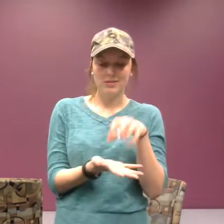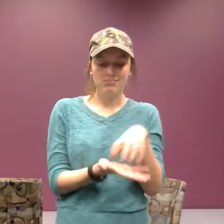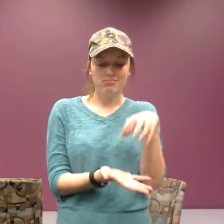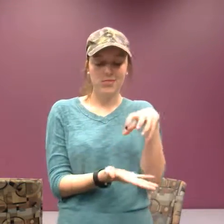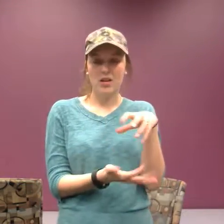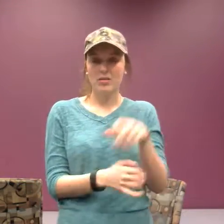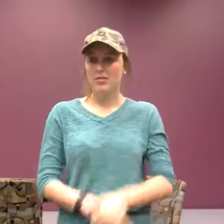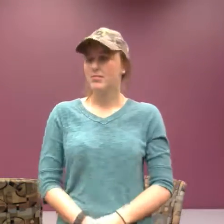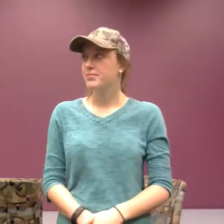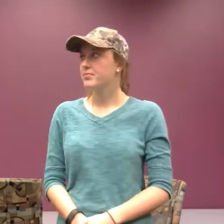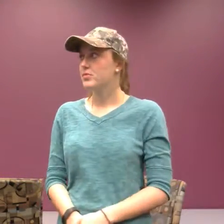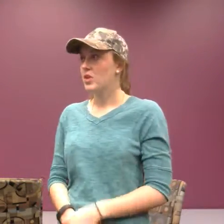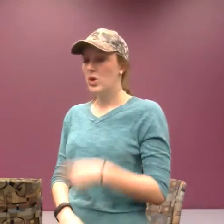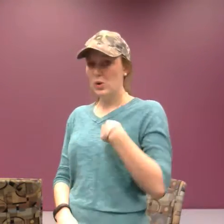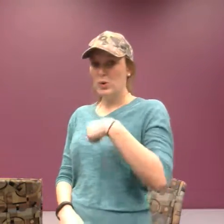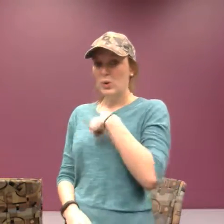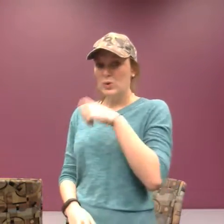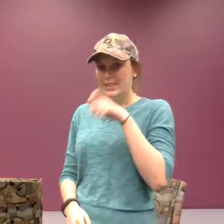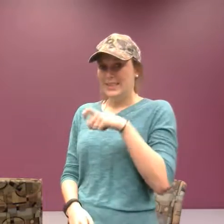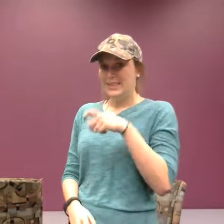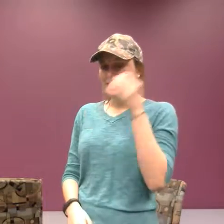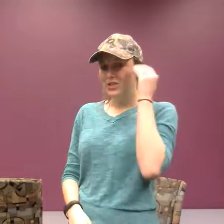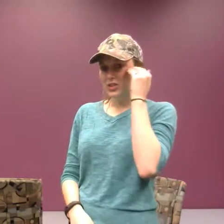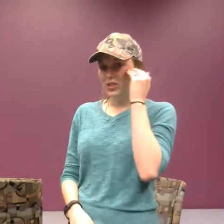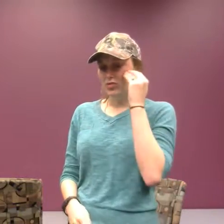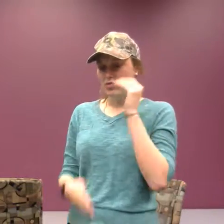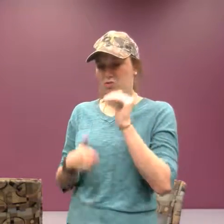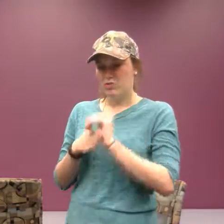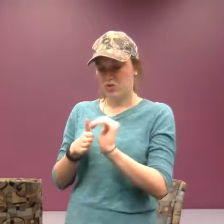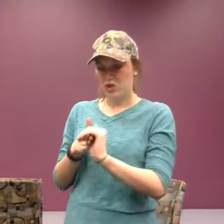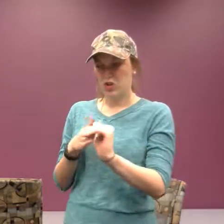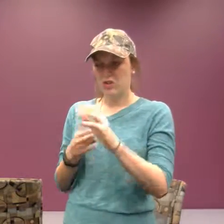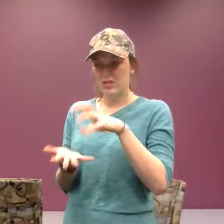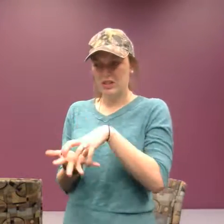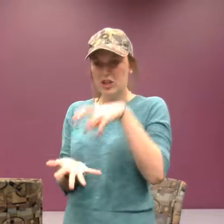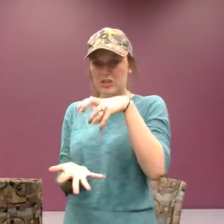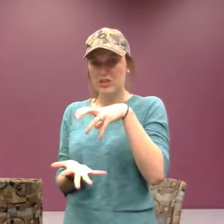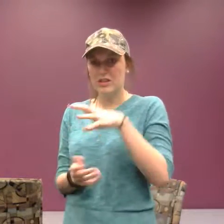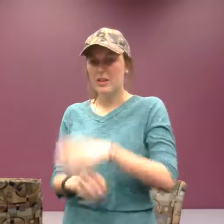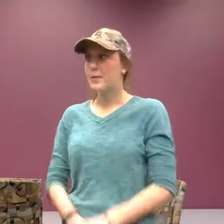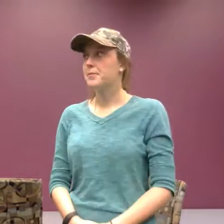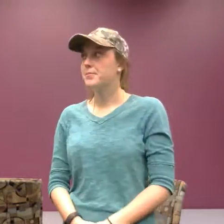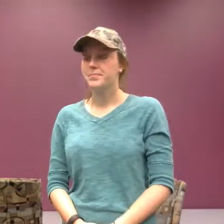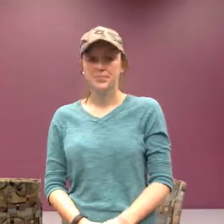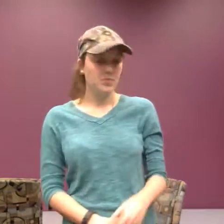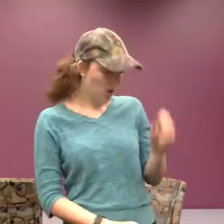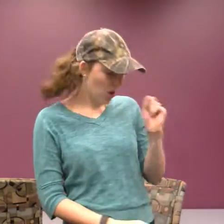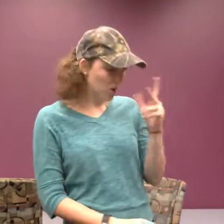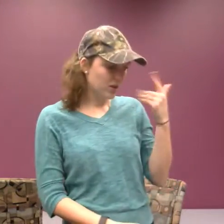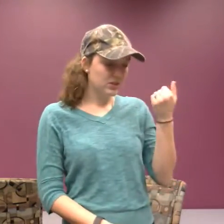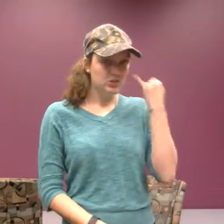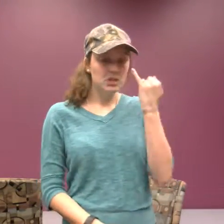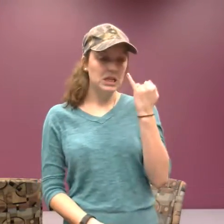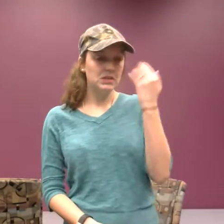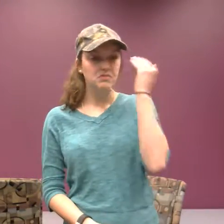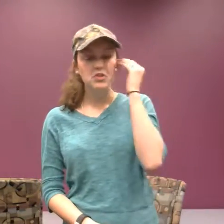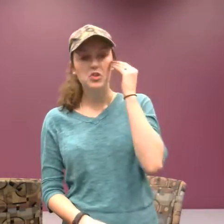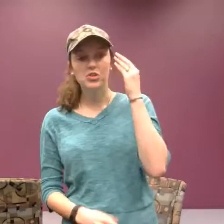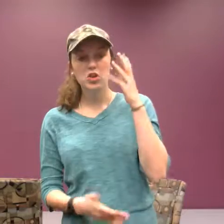If we knew the tape, we'd be in business, wouldn't we? Okay, so let's choose T. And again, the fact that